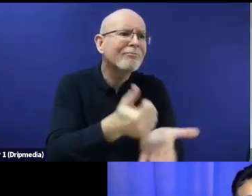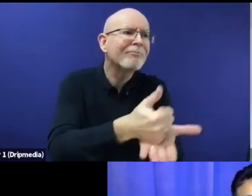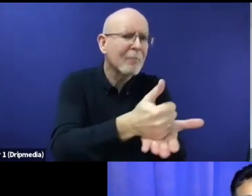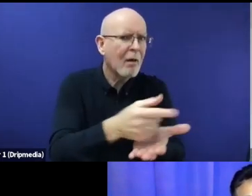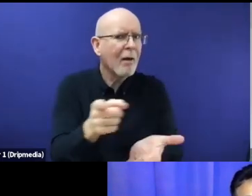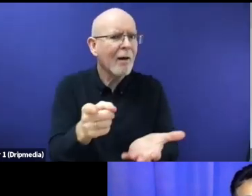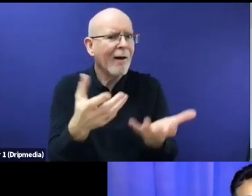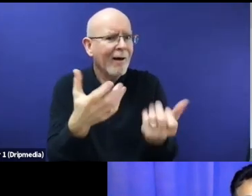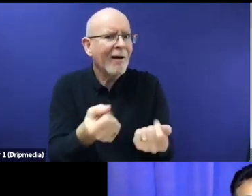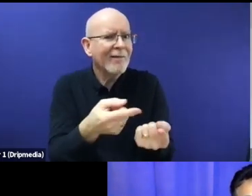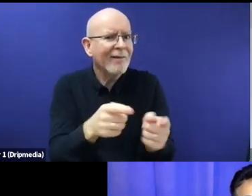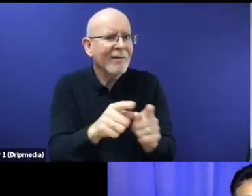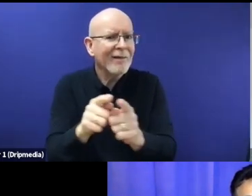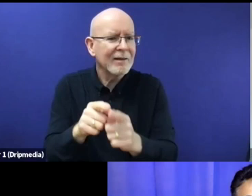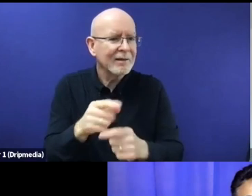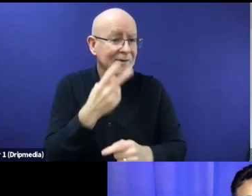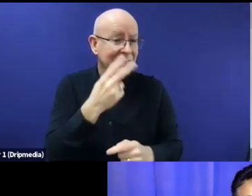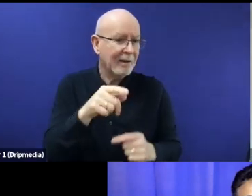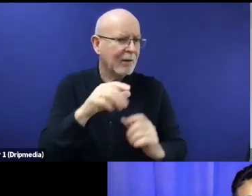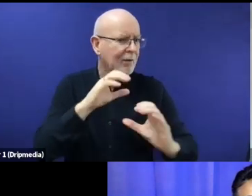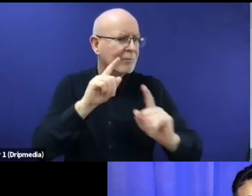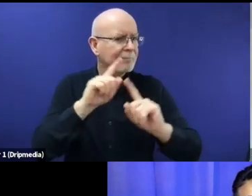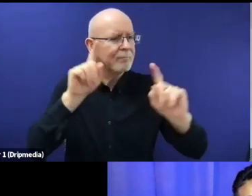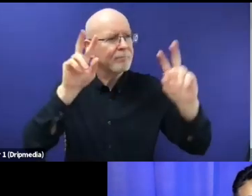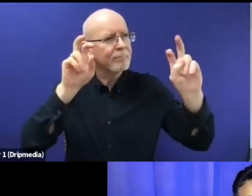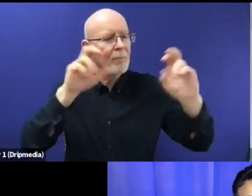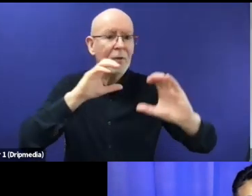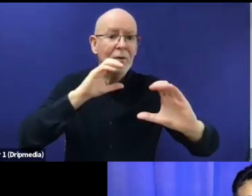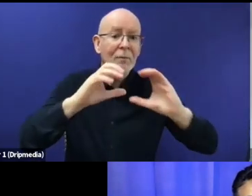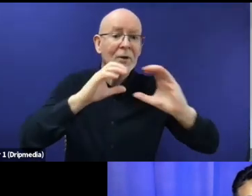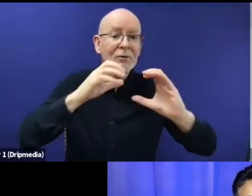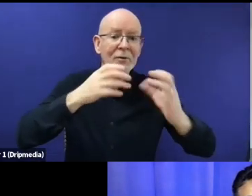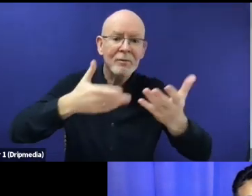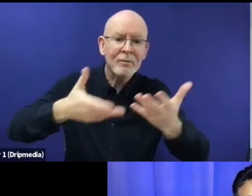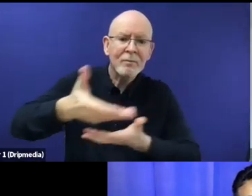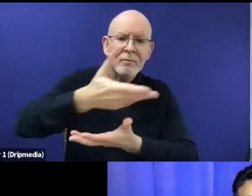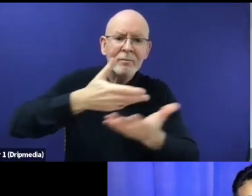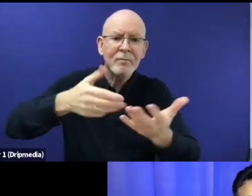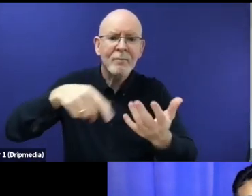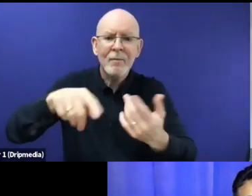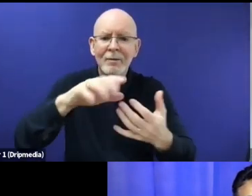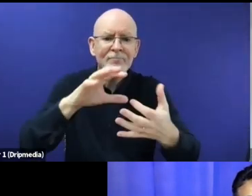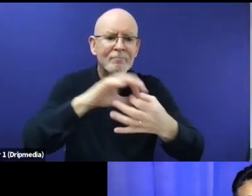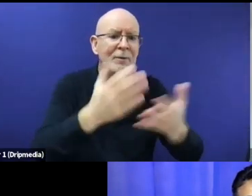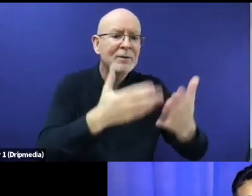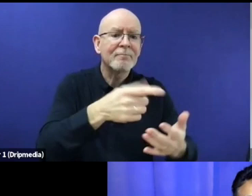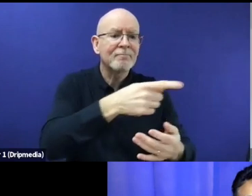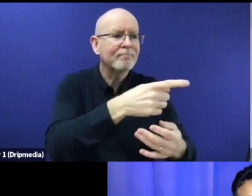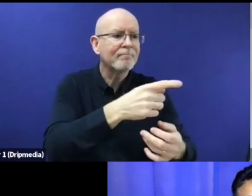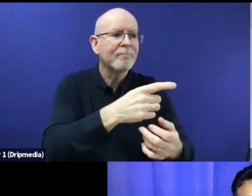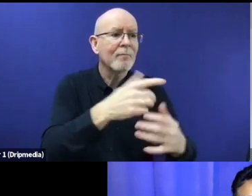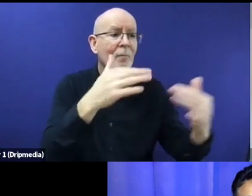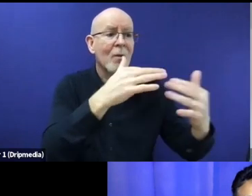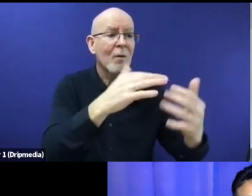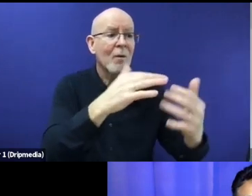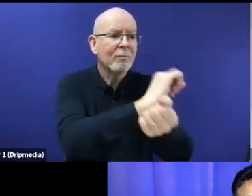to provide protection, there is a pattern which perhaps has remained unchanged. And what hasn't changed is the humanitarian